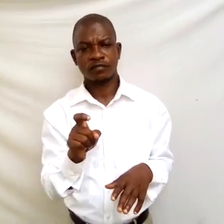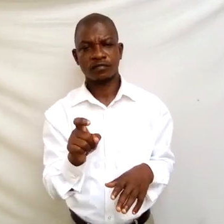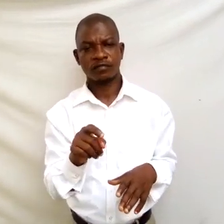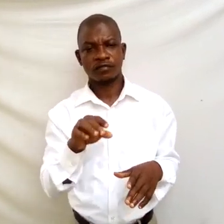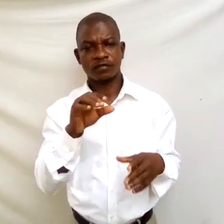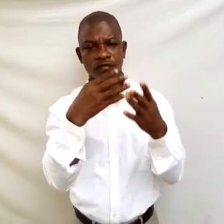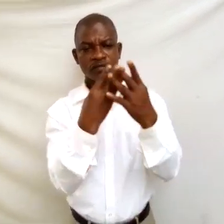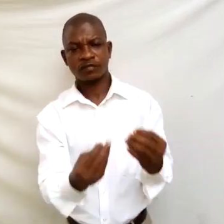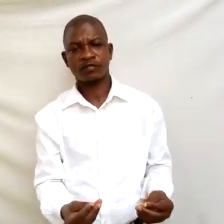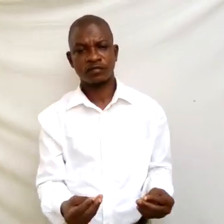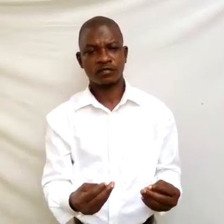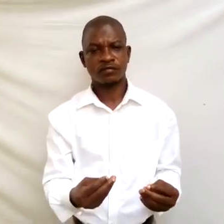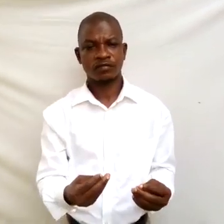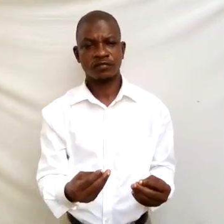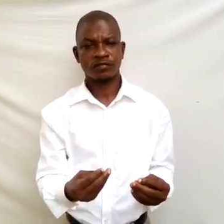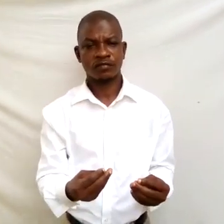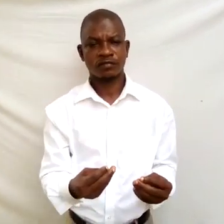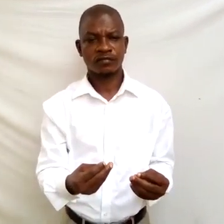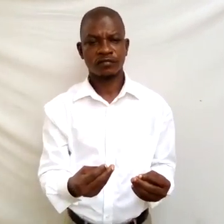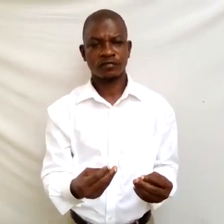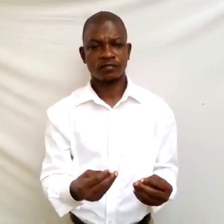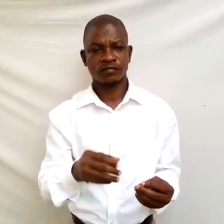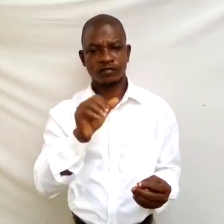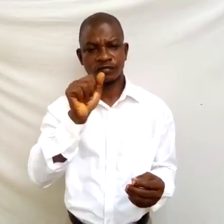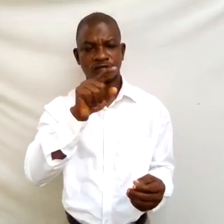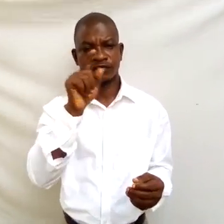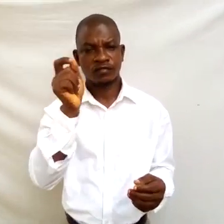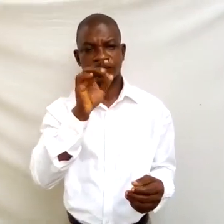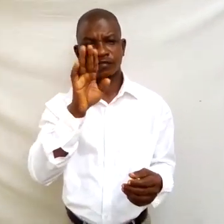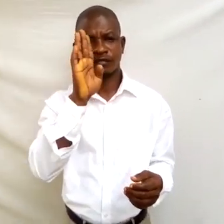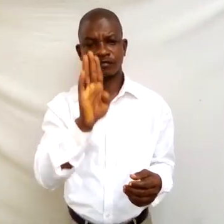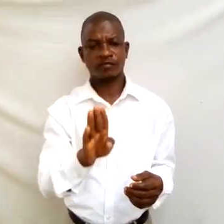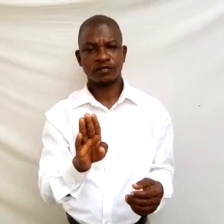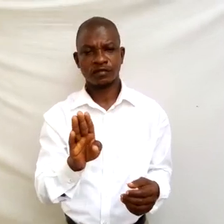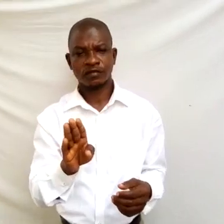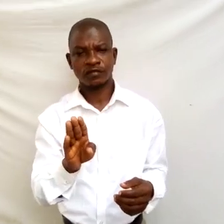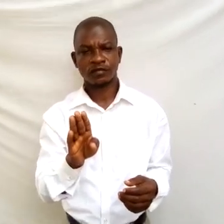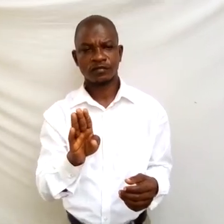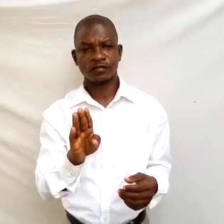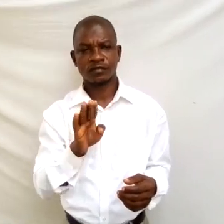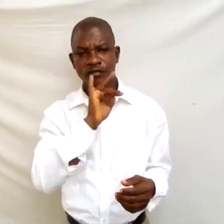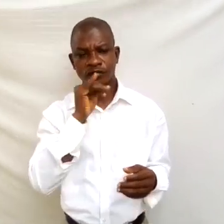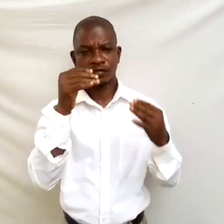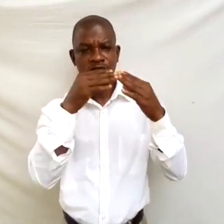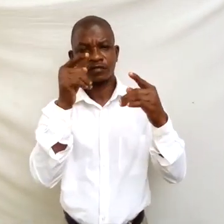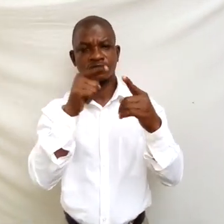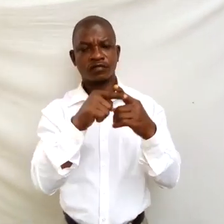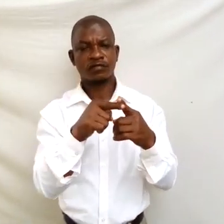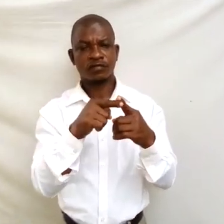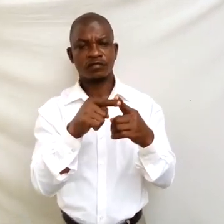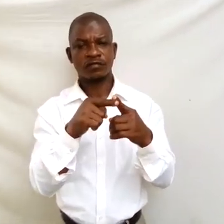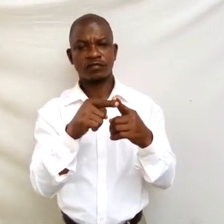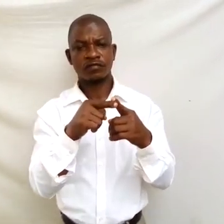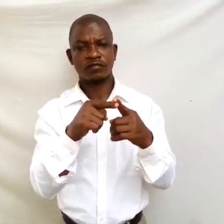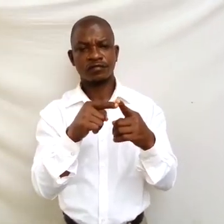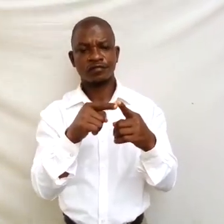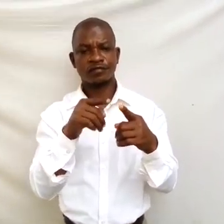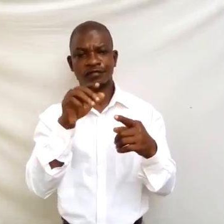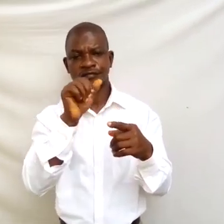Solution. A star B is equal to A plus